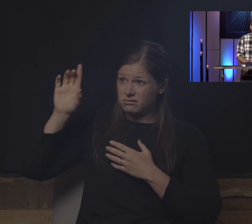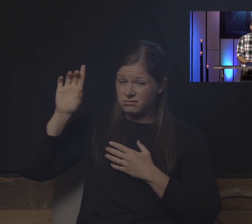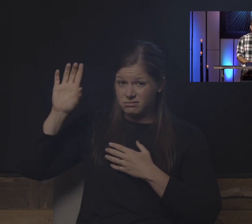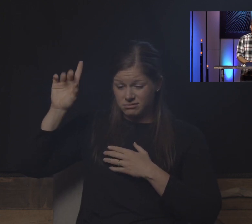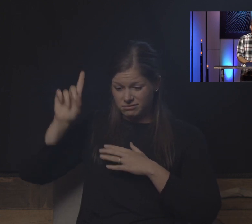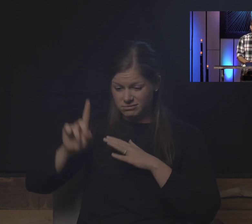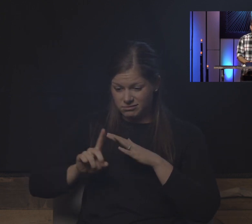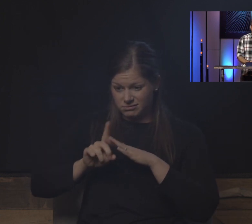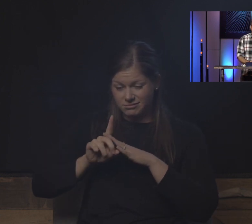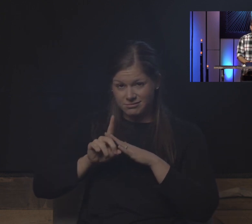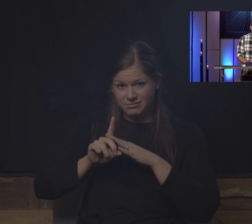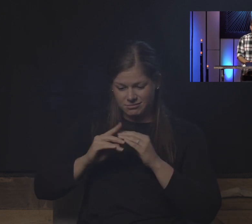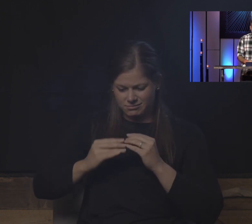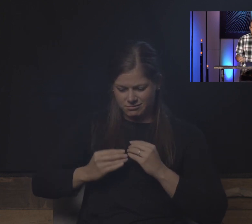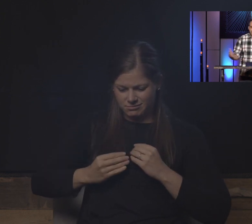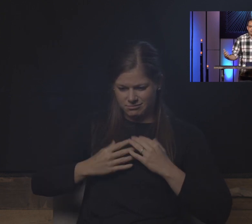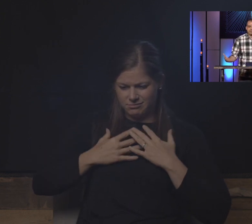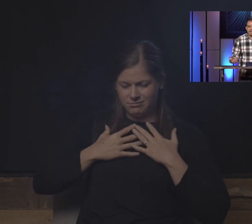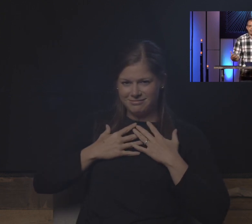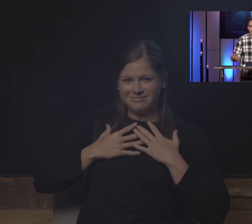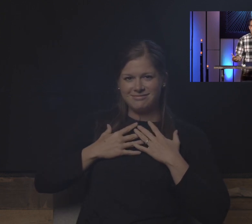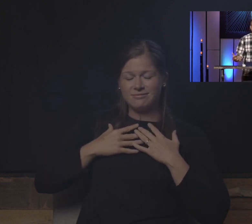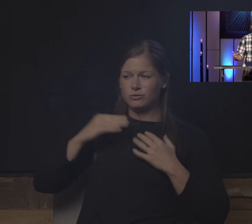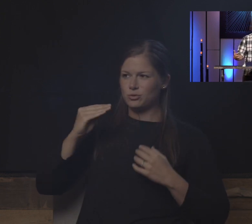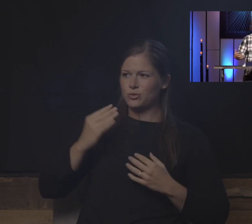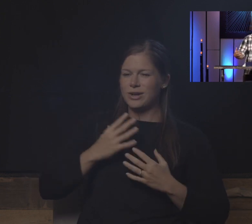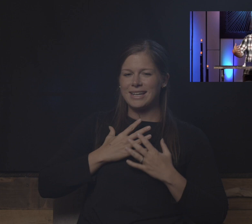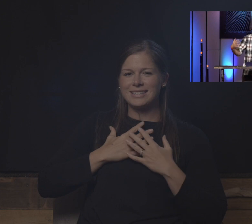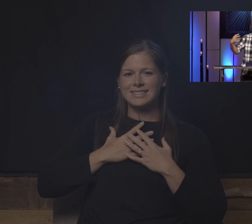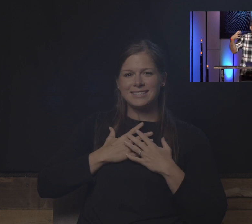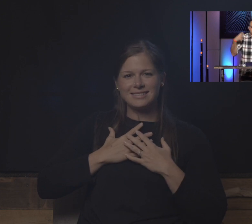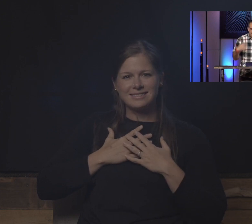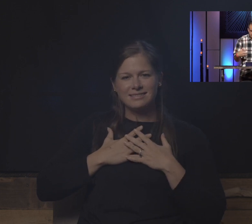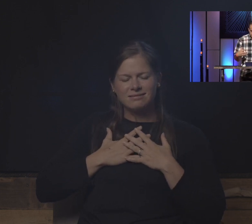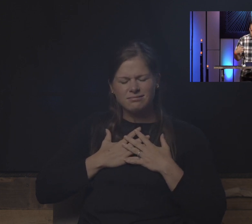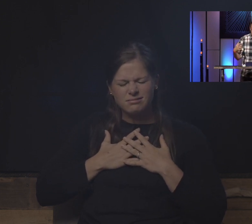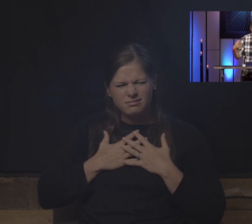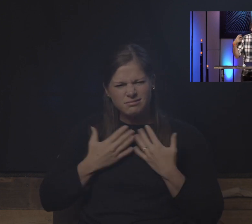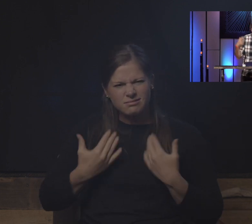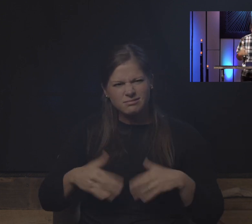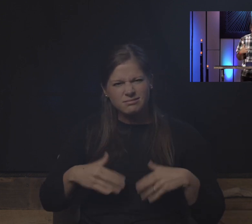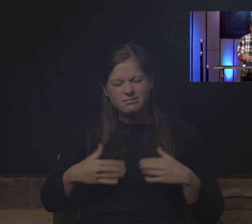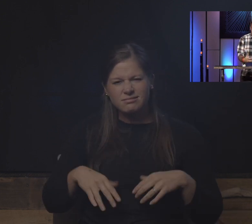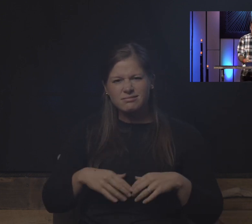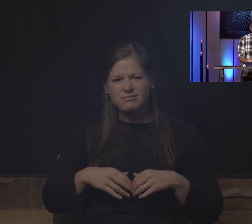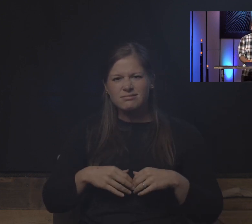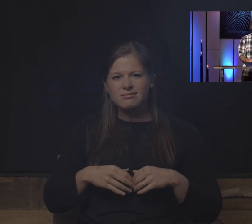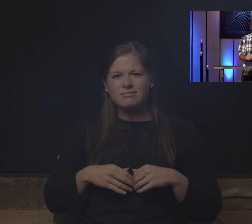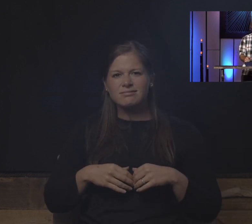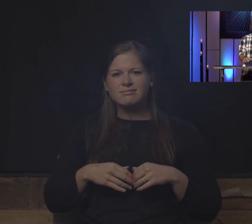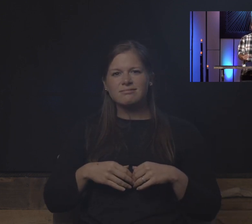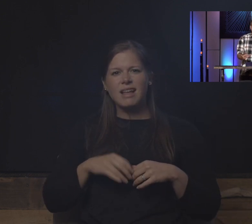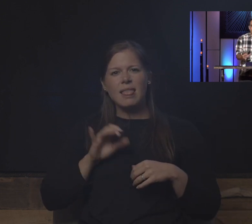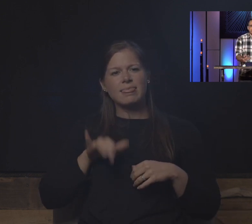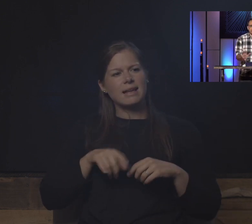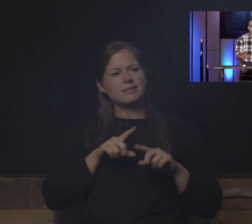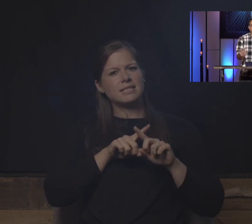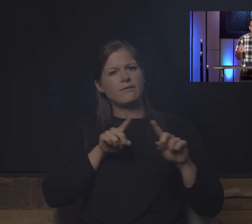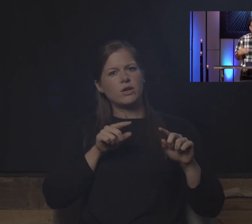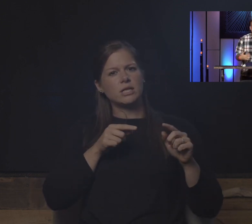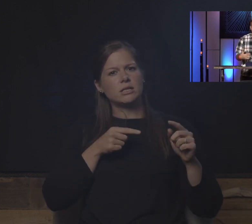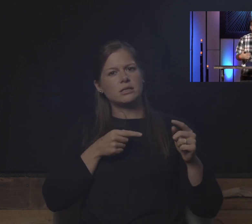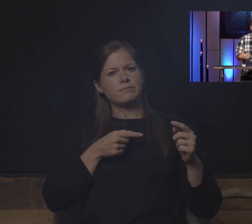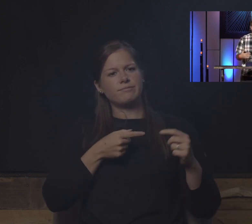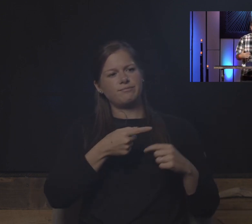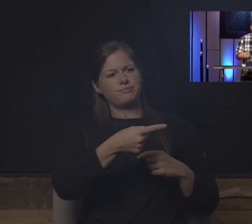lives personally. When we understand the magnitude, when we really grasp the massive amount of mercy and grace that God's